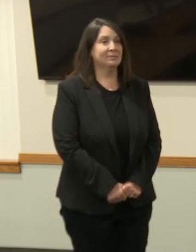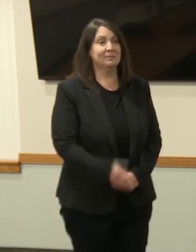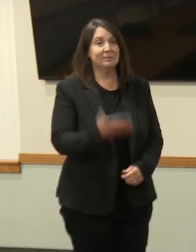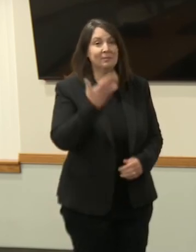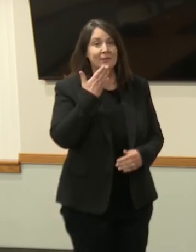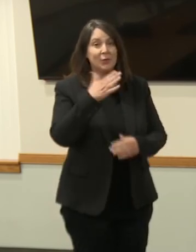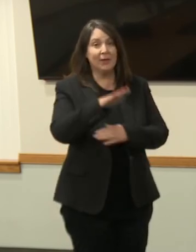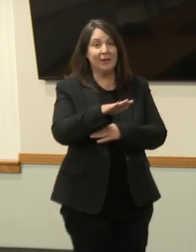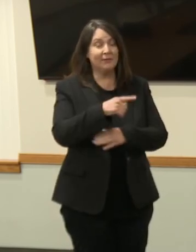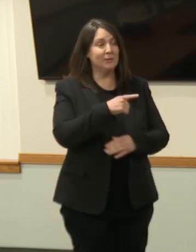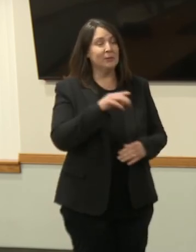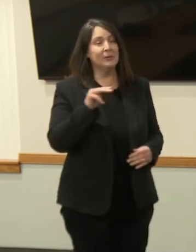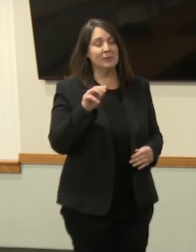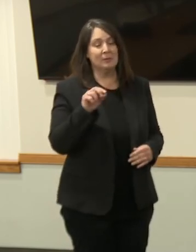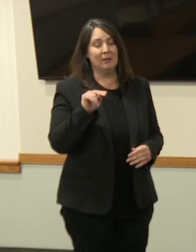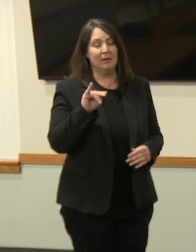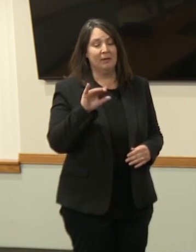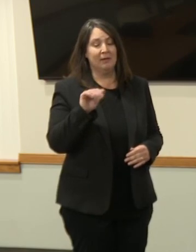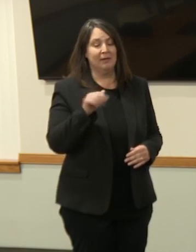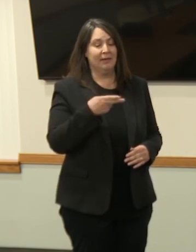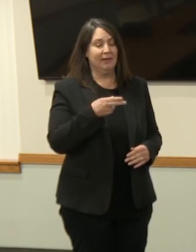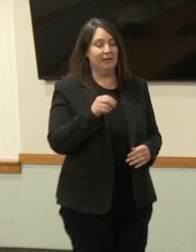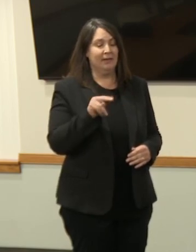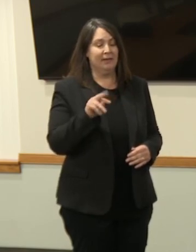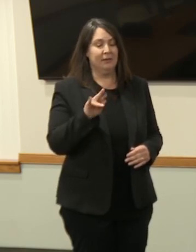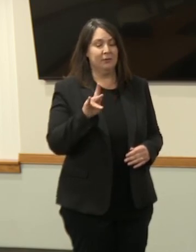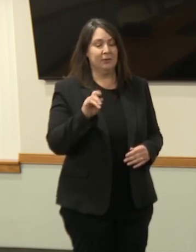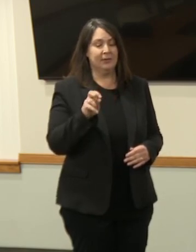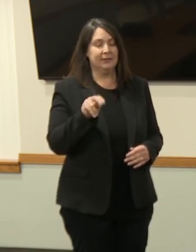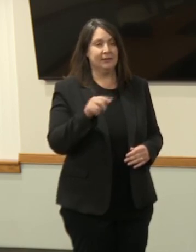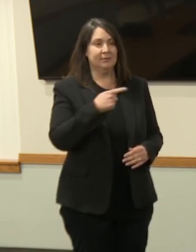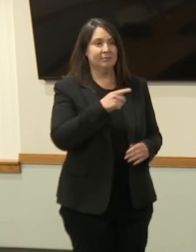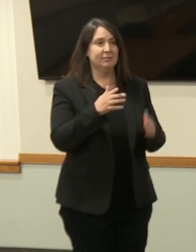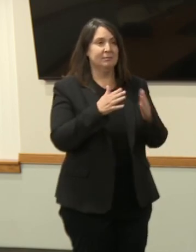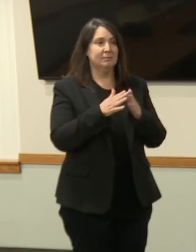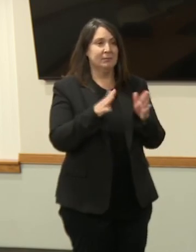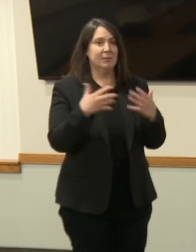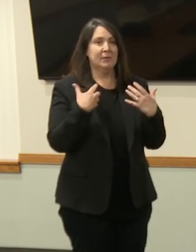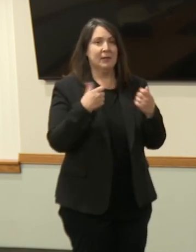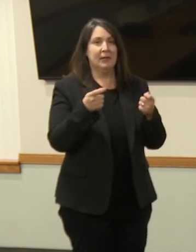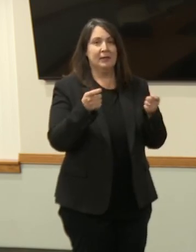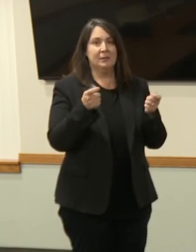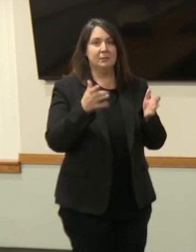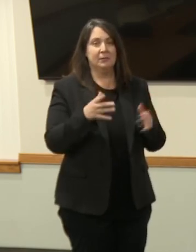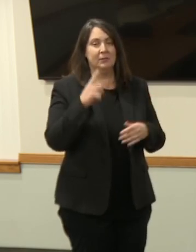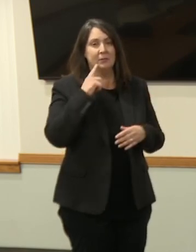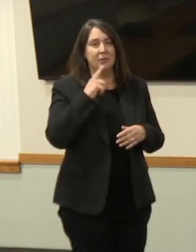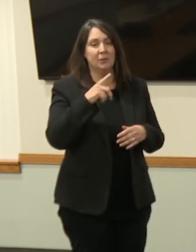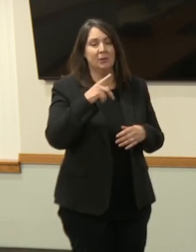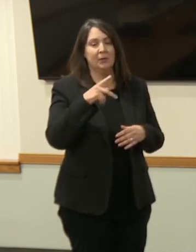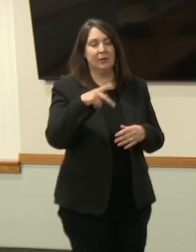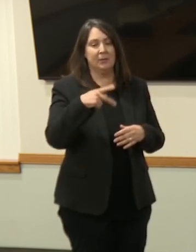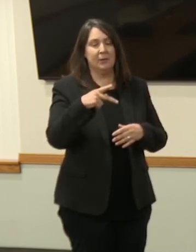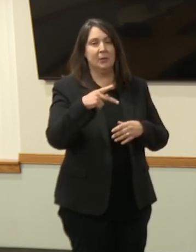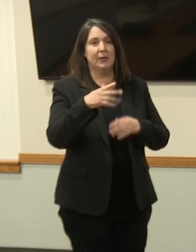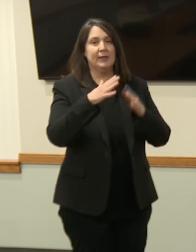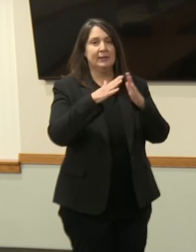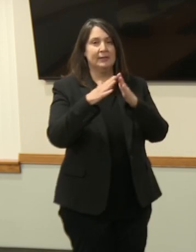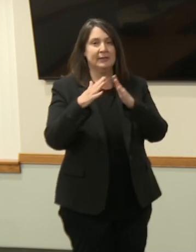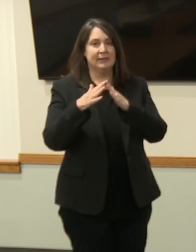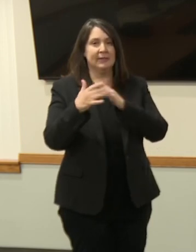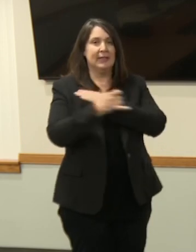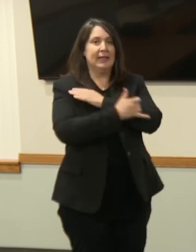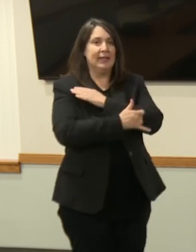Good afternoon. I'm Monica Hendrickson, the Public Health Administrator for the Peoria City County Health Department, and welcome to our weekly